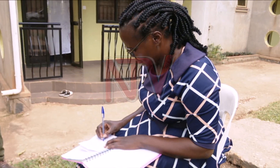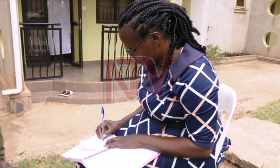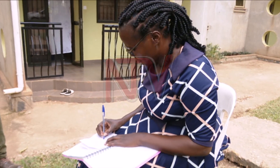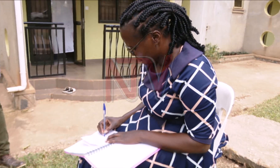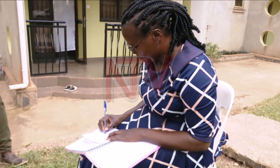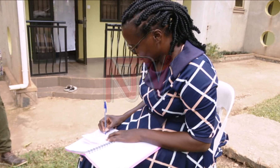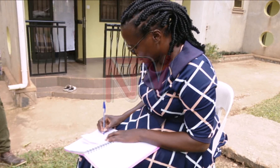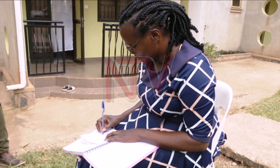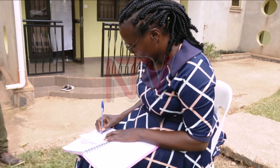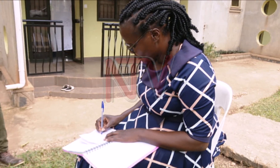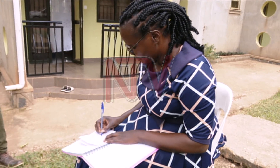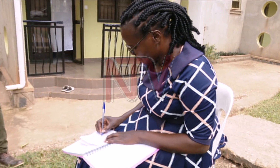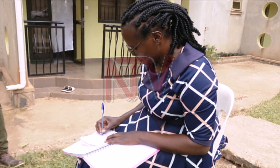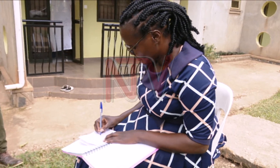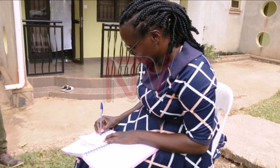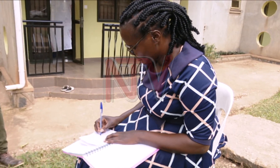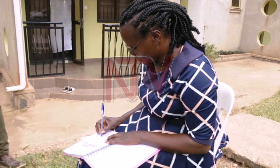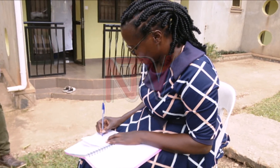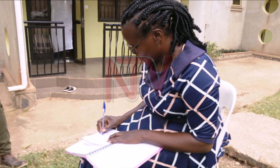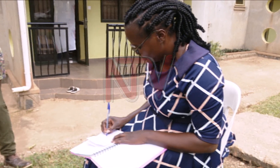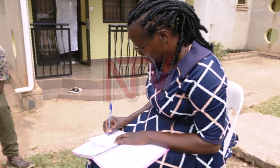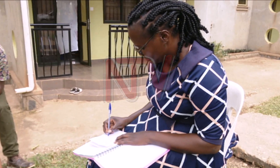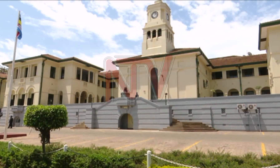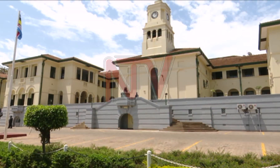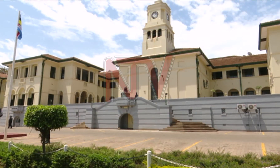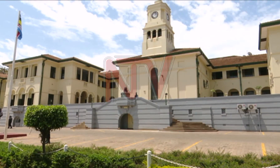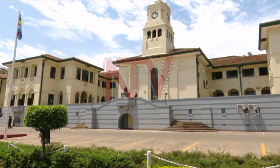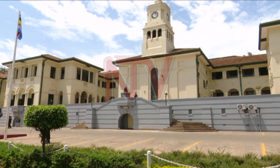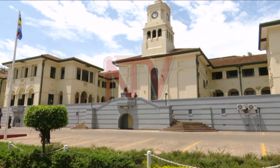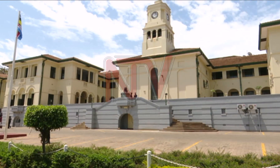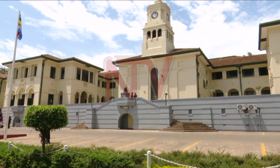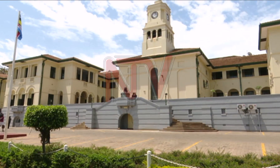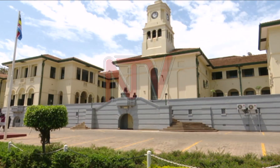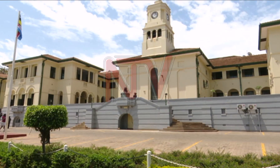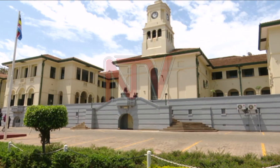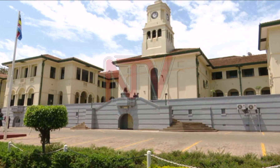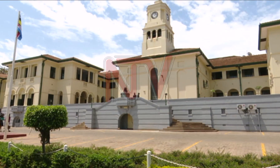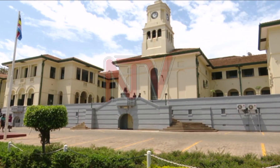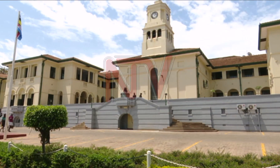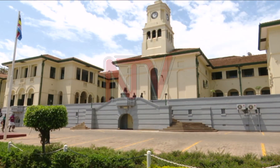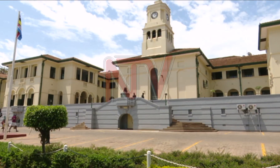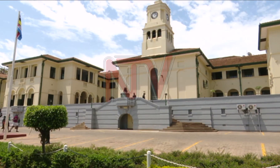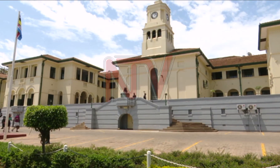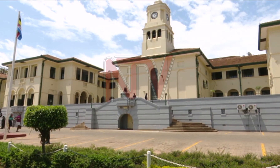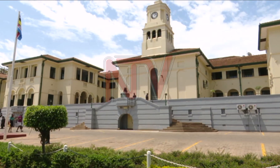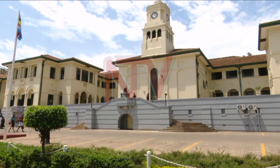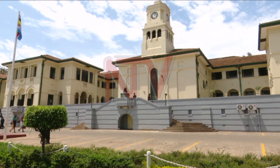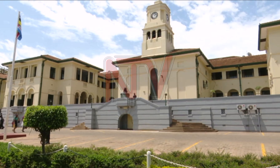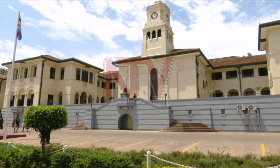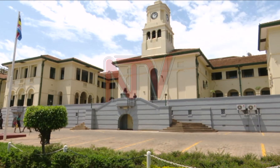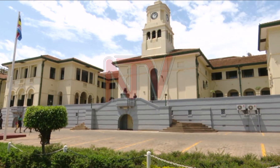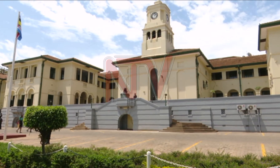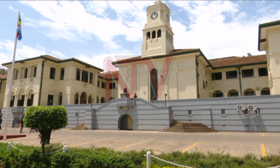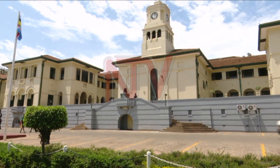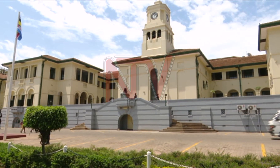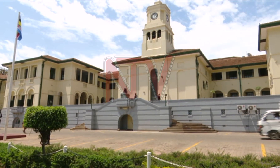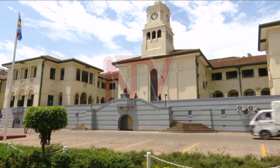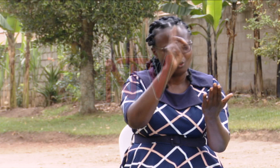are recorded. The deaf say sometimes there is a miscommunication which later affects the cases when presented to court. You